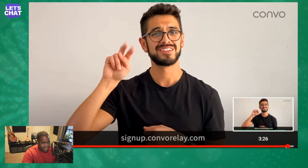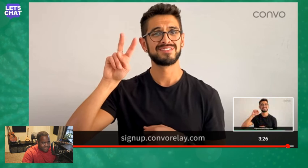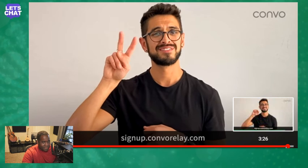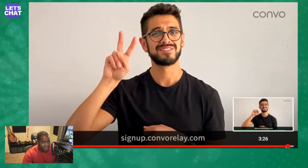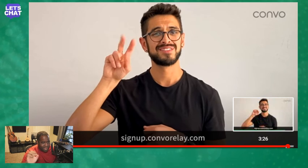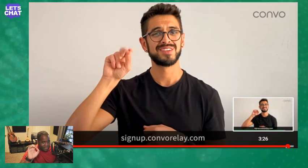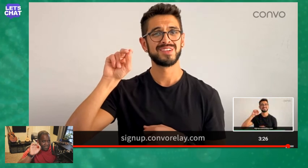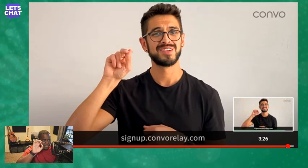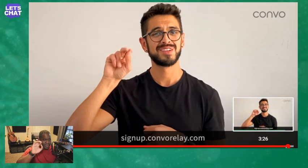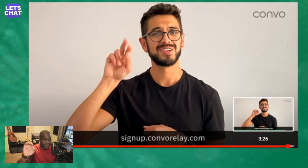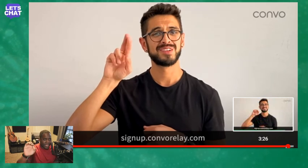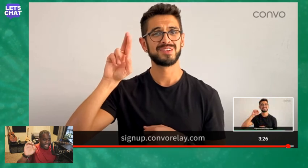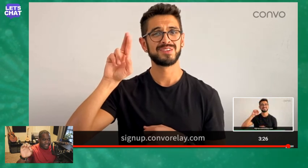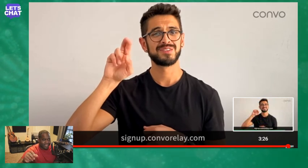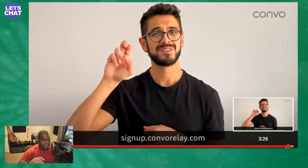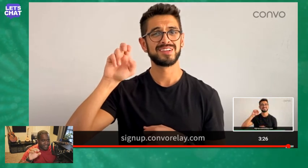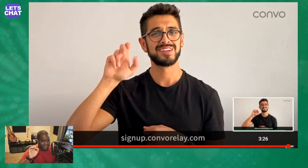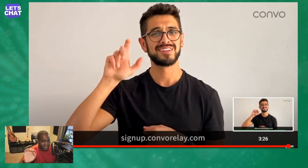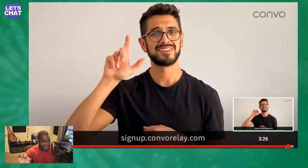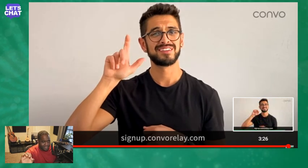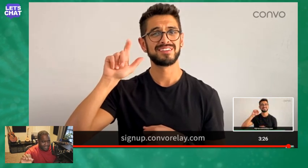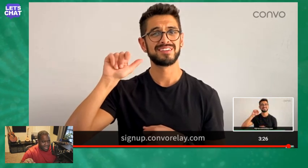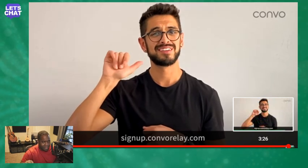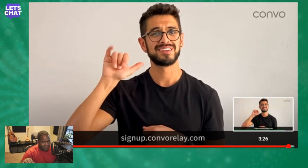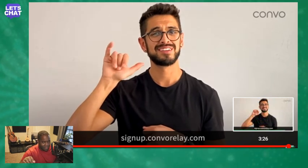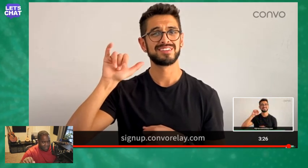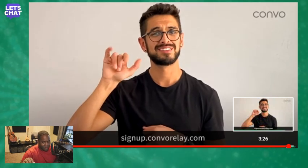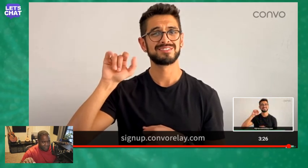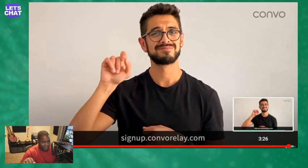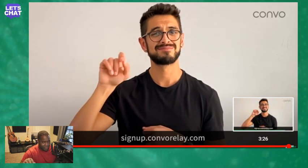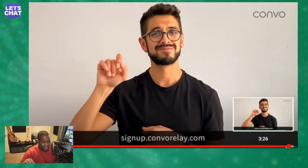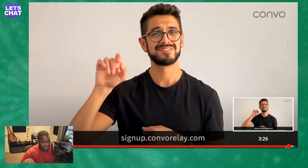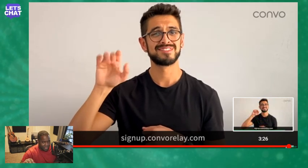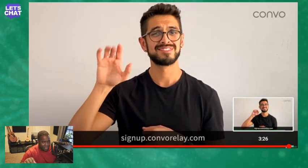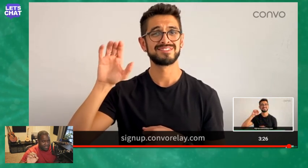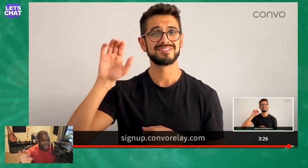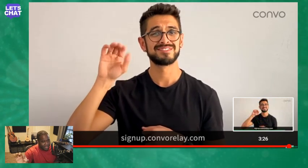Oh, that's how you do dot? So you do dot like this.